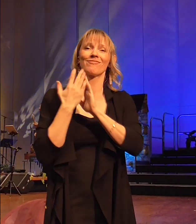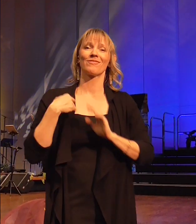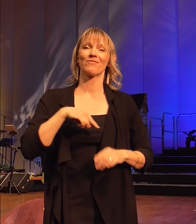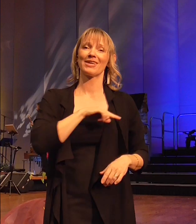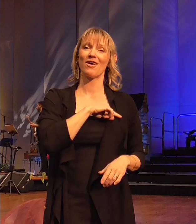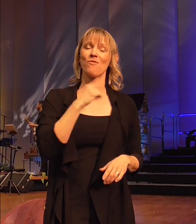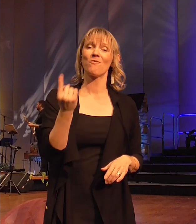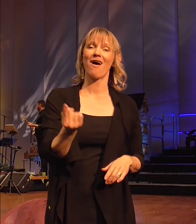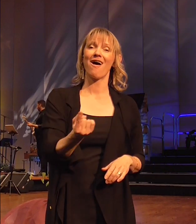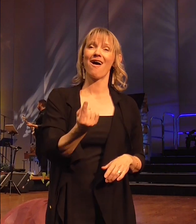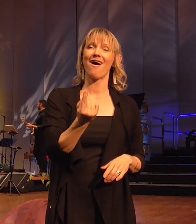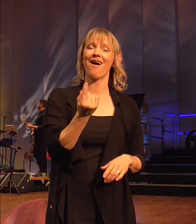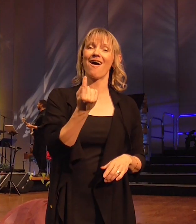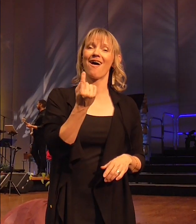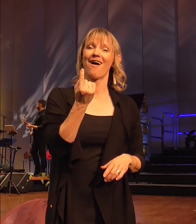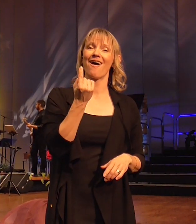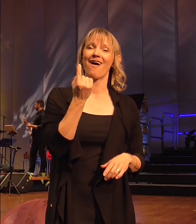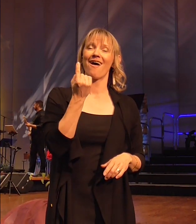We are